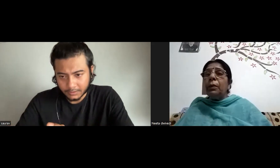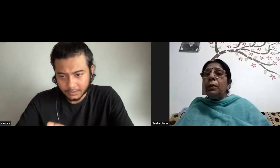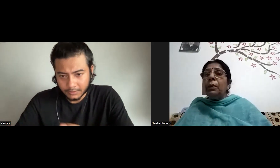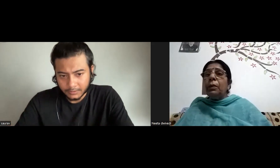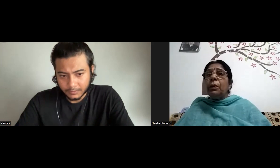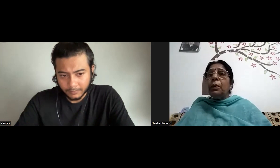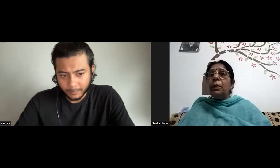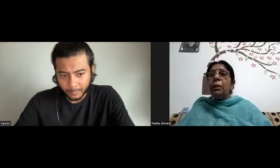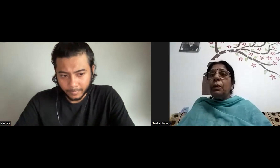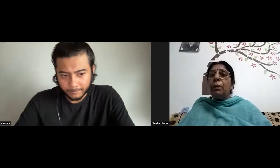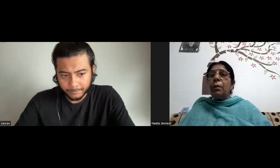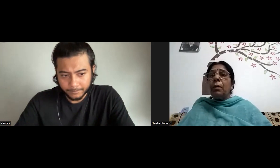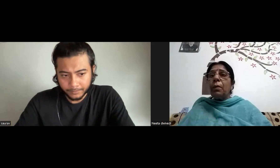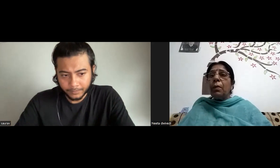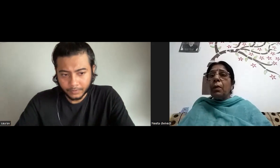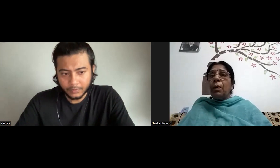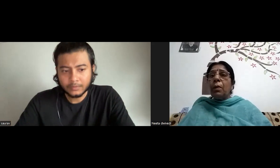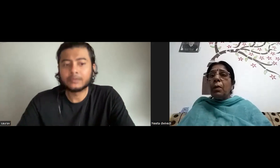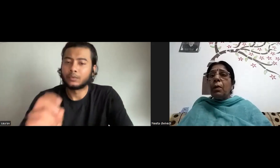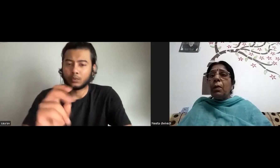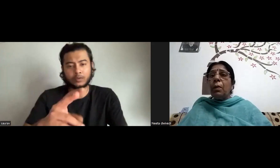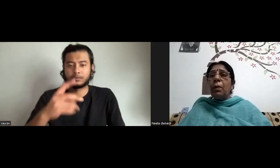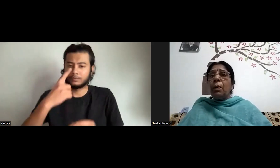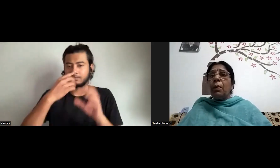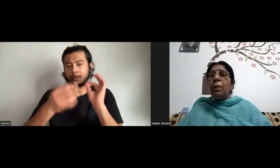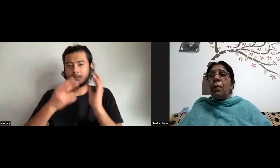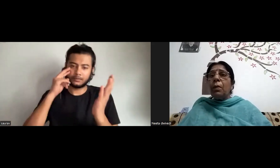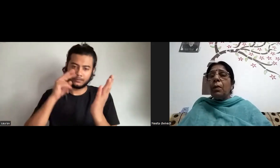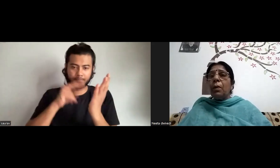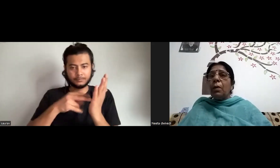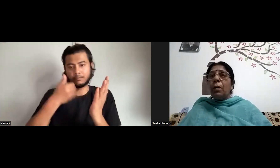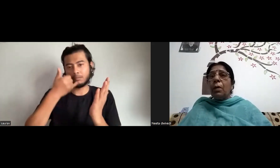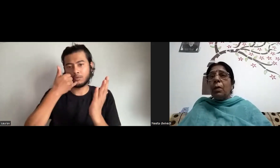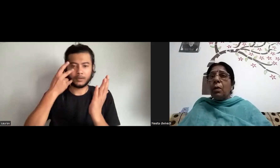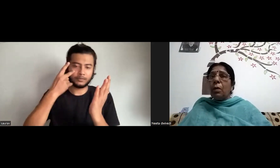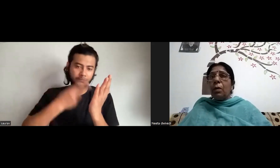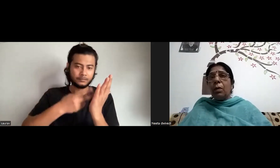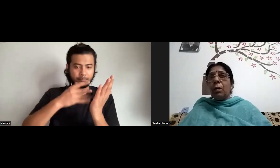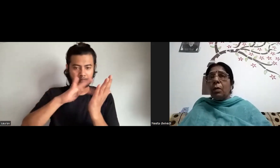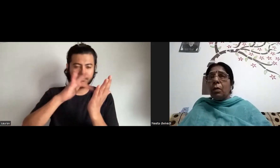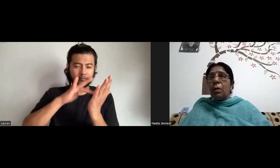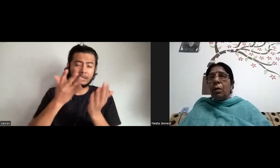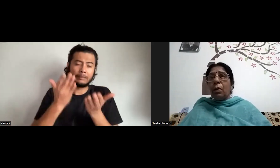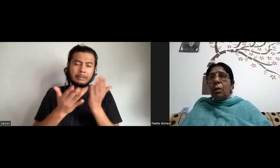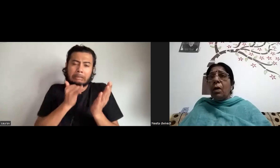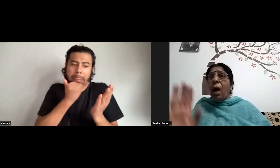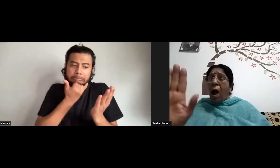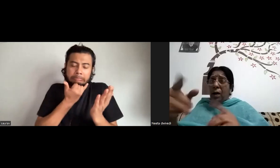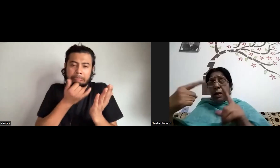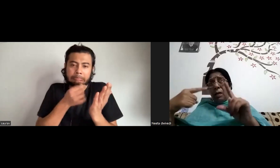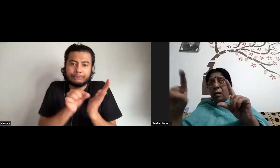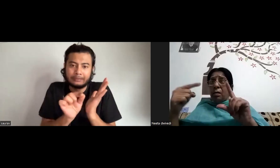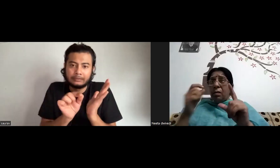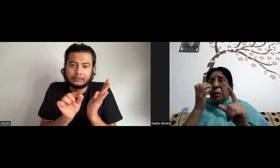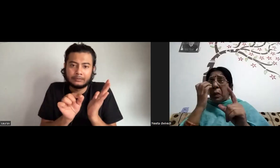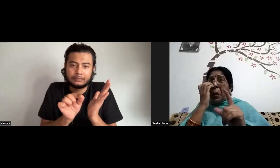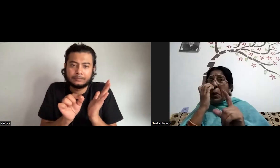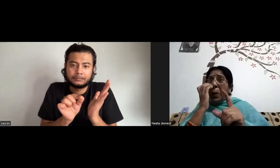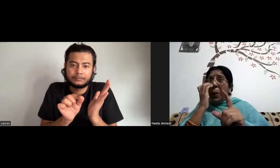Neeta Dwivedi. Okay, I'll have a look at it. Could maybe would have happened by mistake, but not